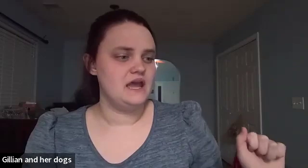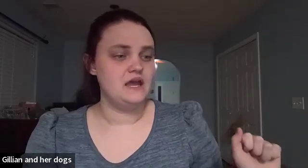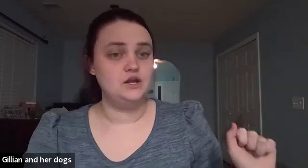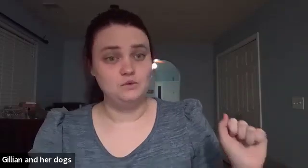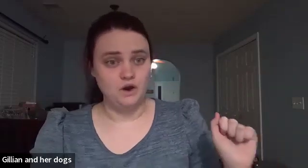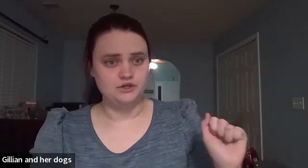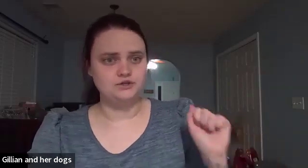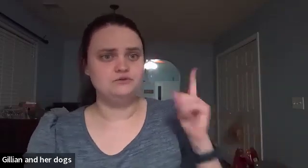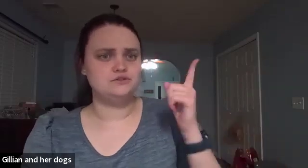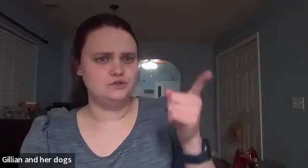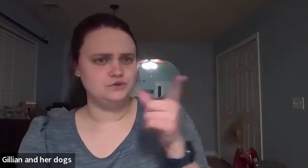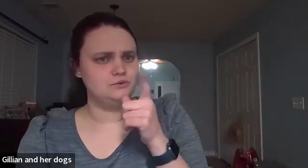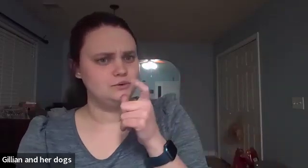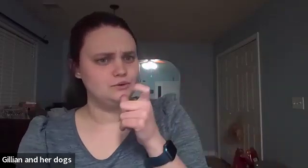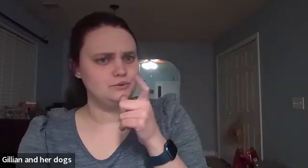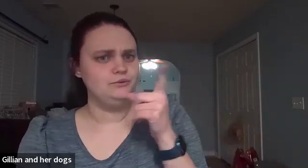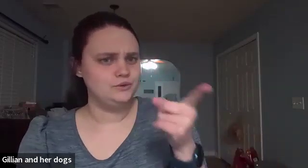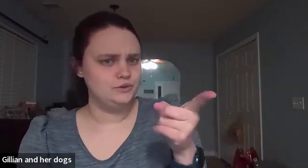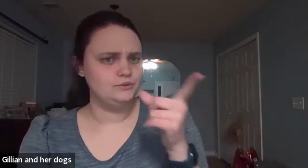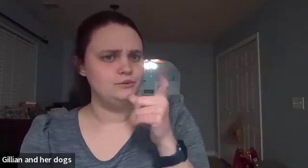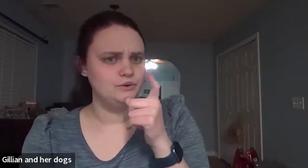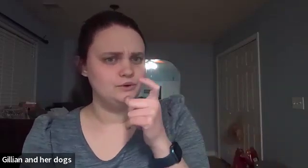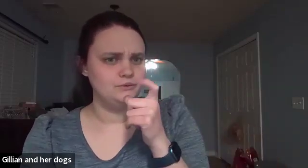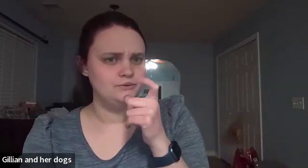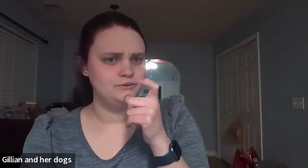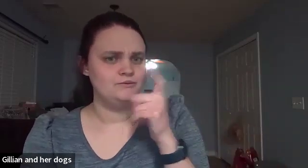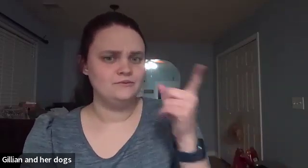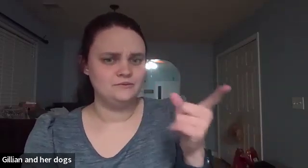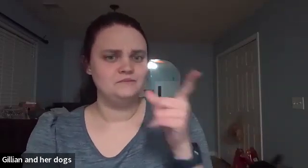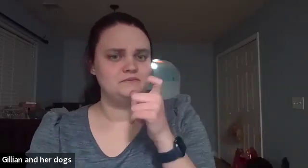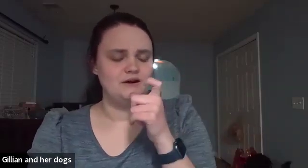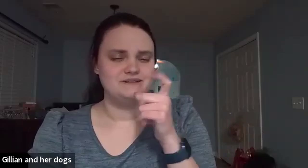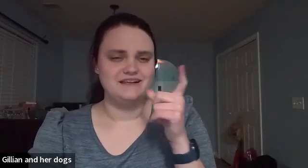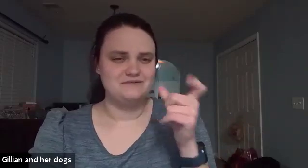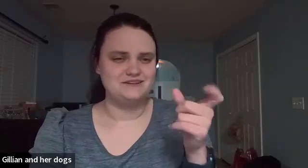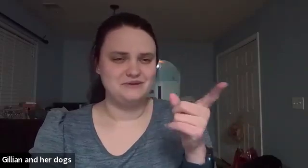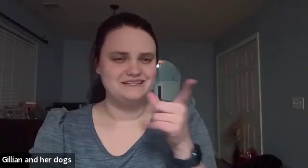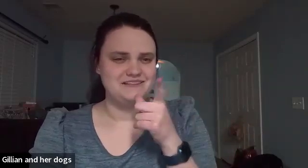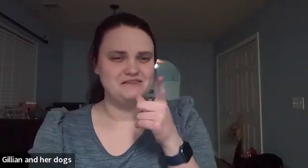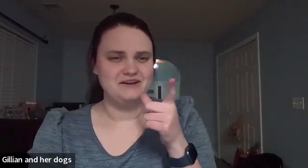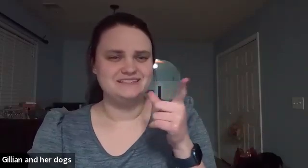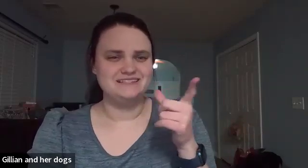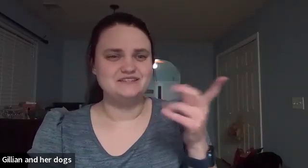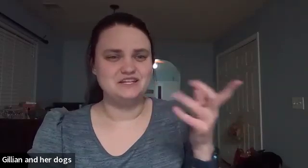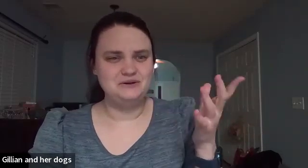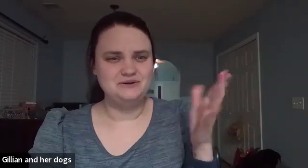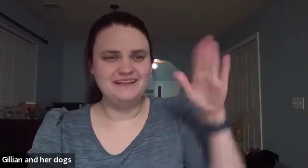Then we had who are you? So you, who, you, who. I always laugh at myself when I say that out loud because it sounds like you-hoo,